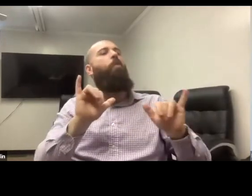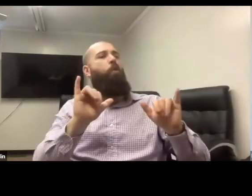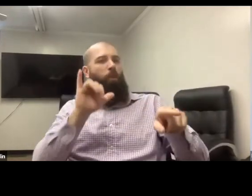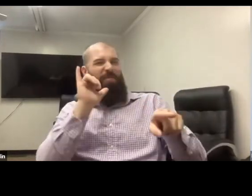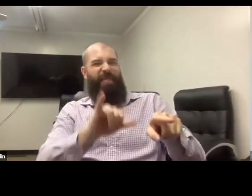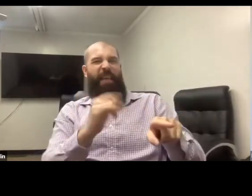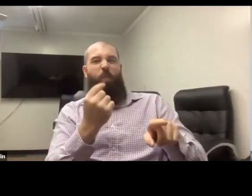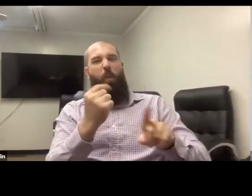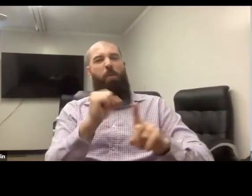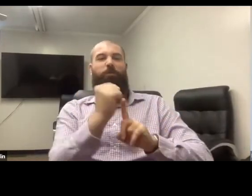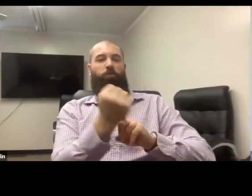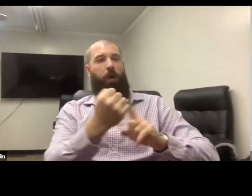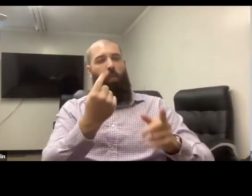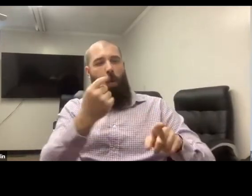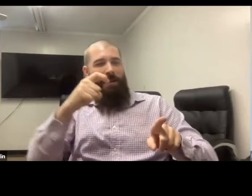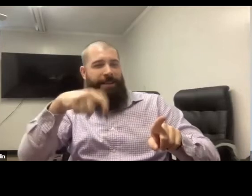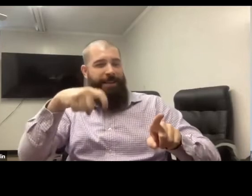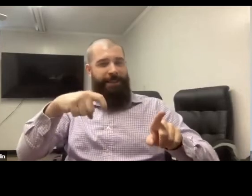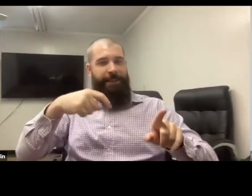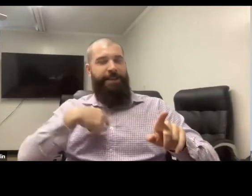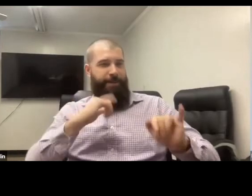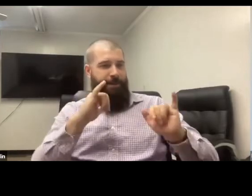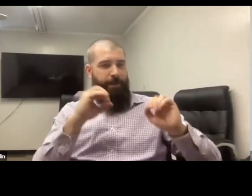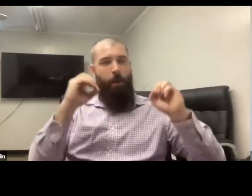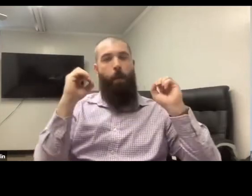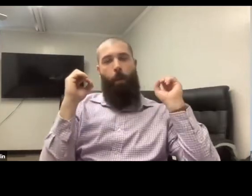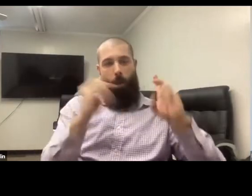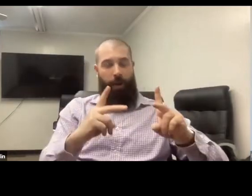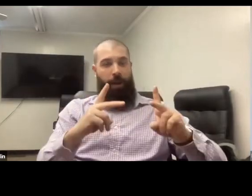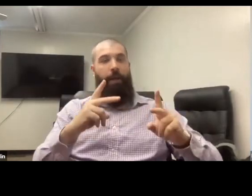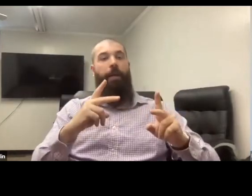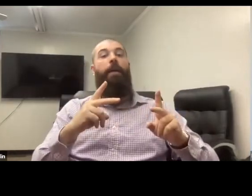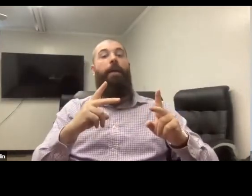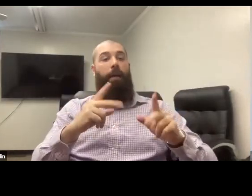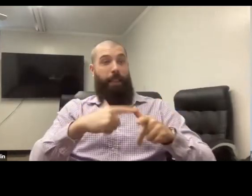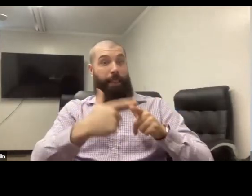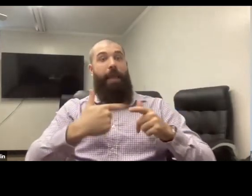then I try to come up with what's best for that situation, what their needs are.